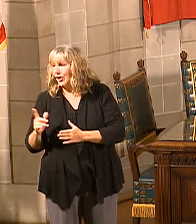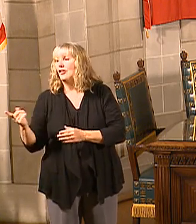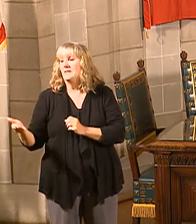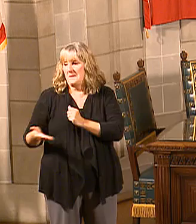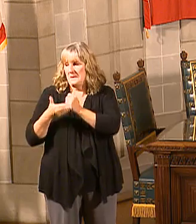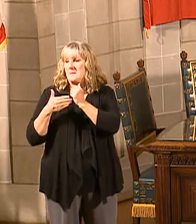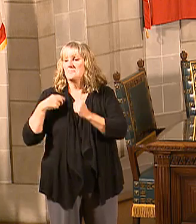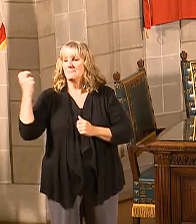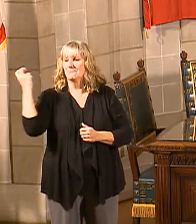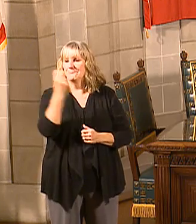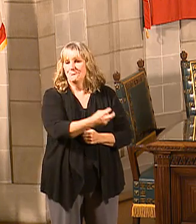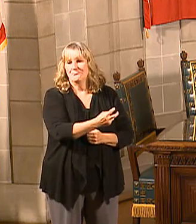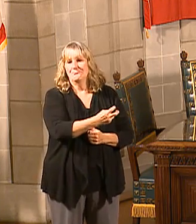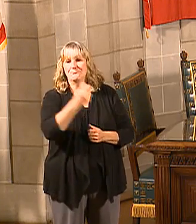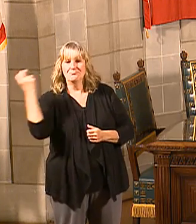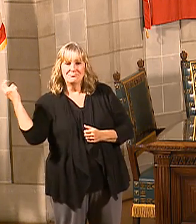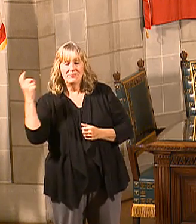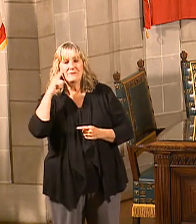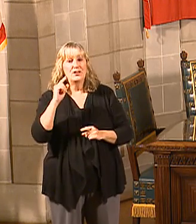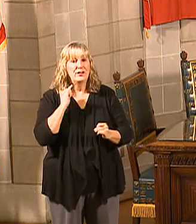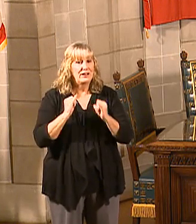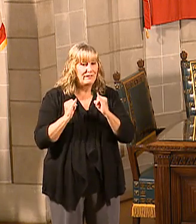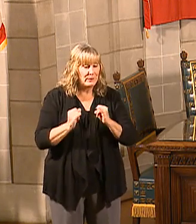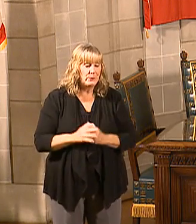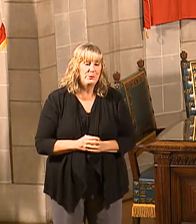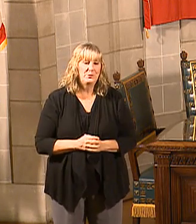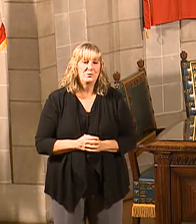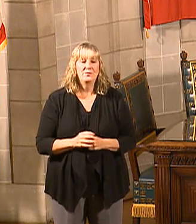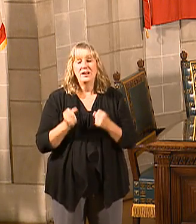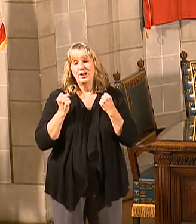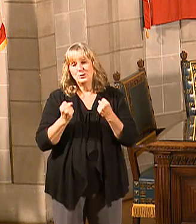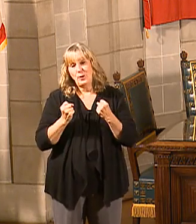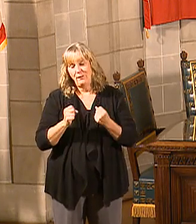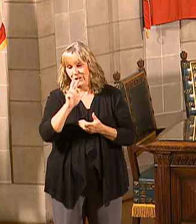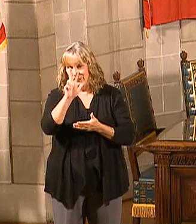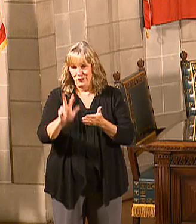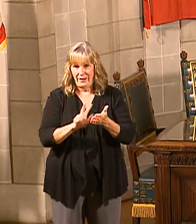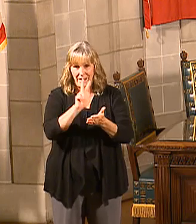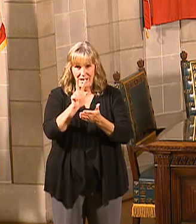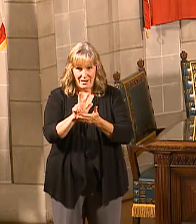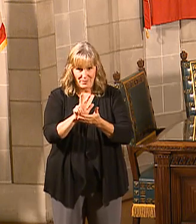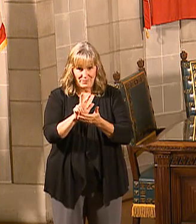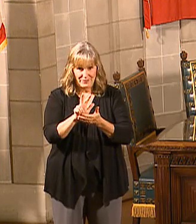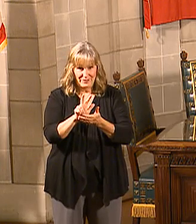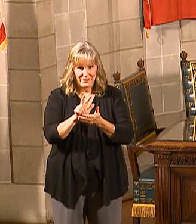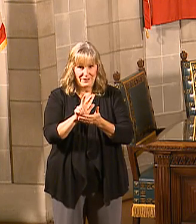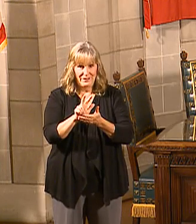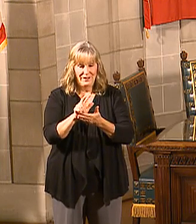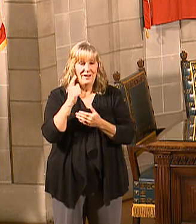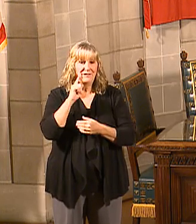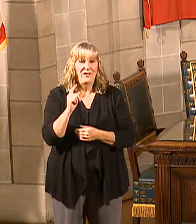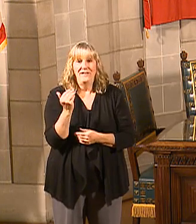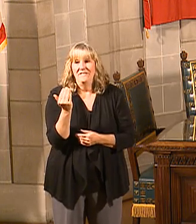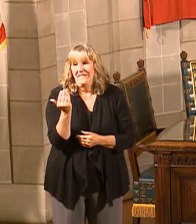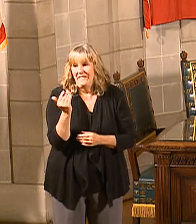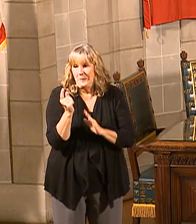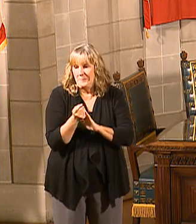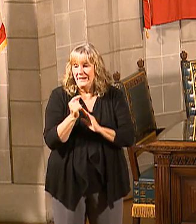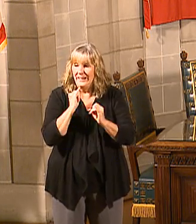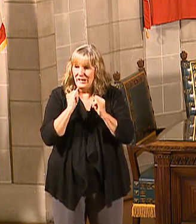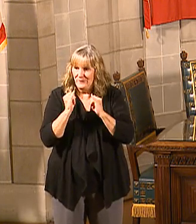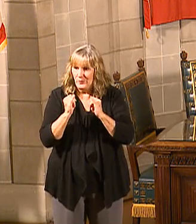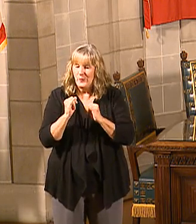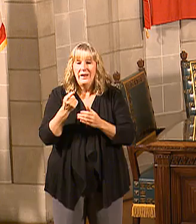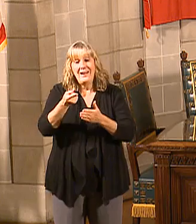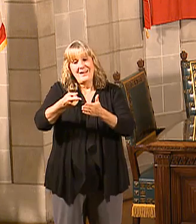they helped me with gas to get back and forth for interviews. I drove 3 hours for a 15-minute interview. A week